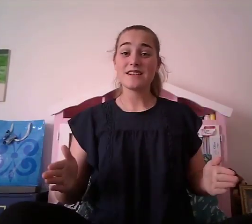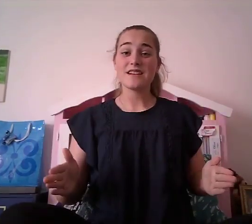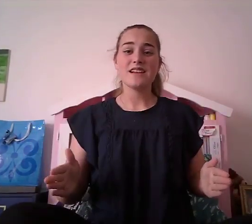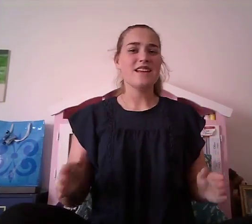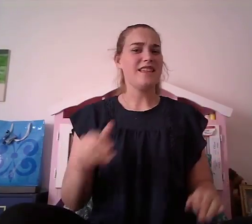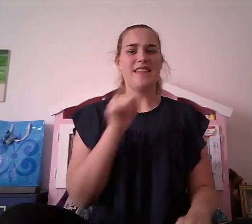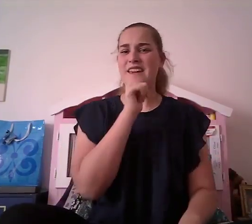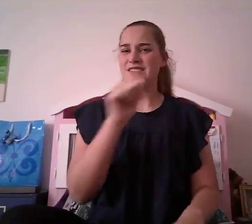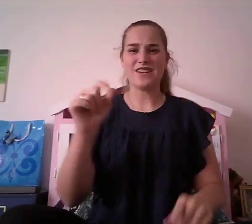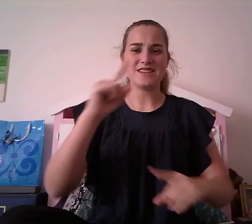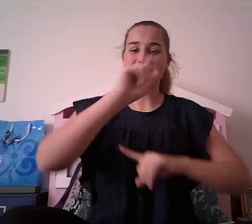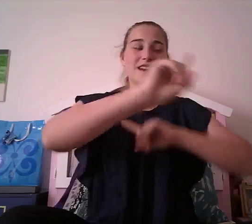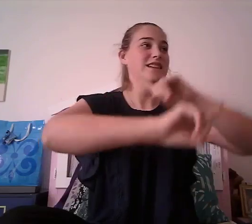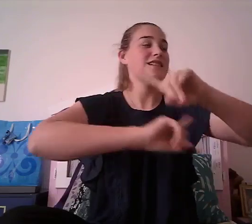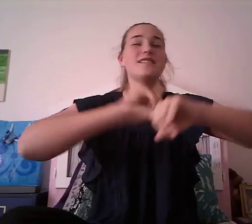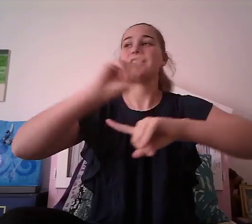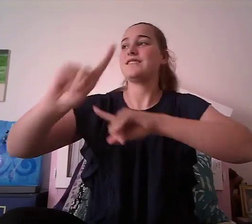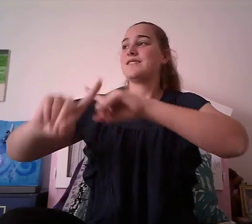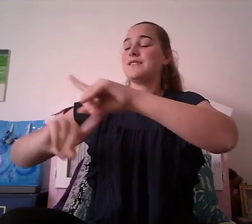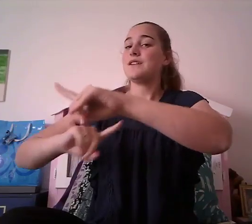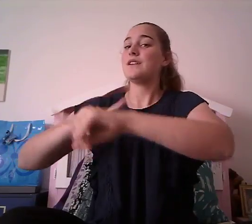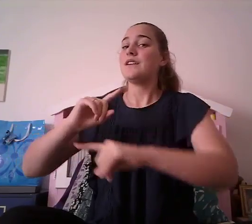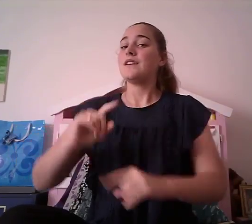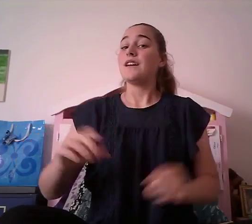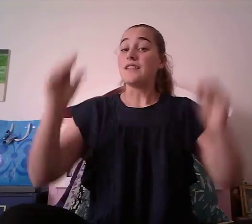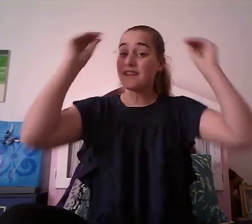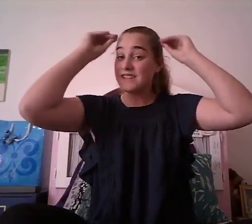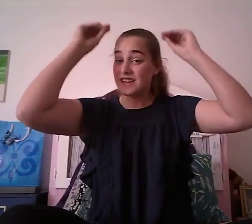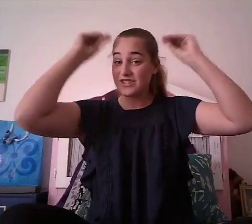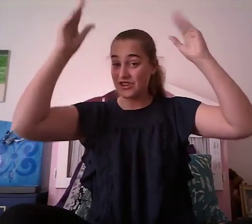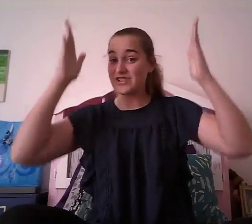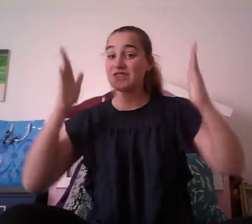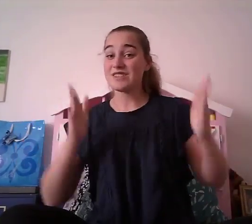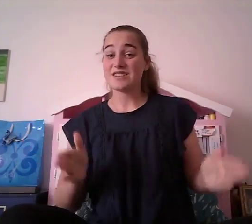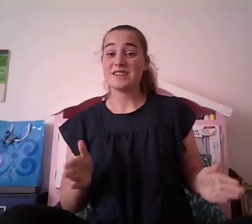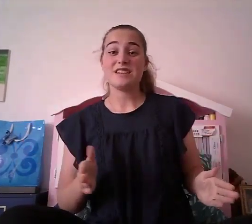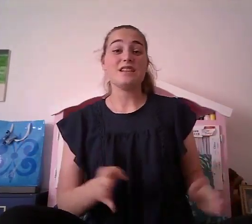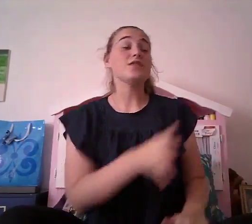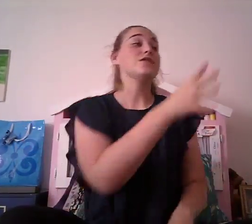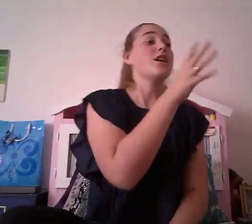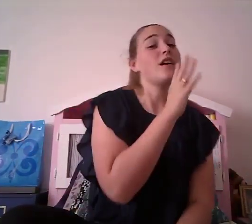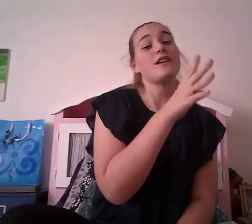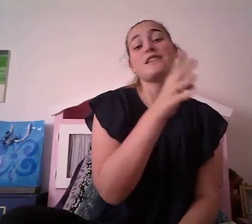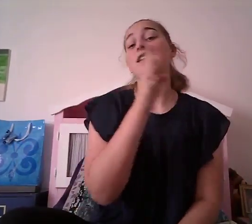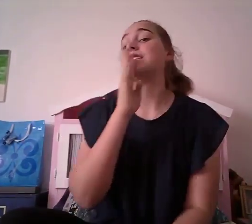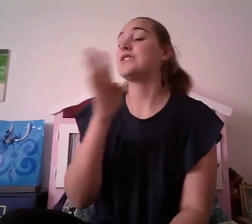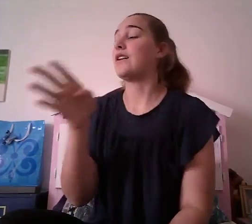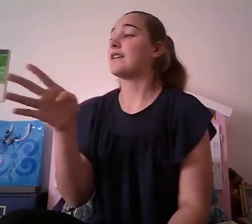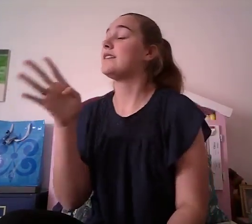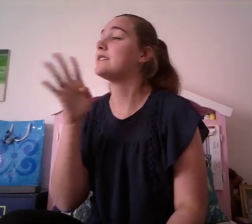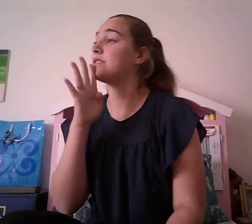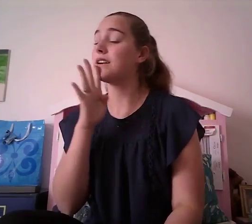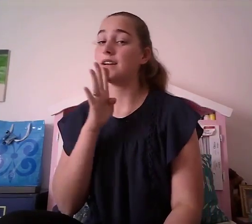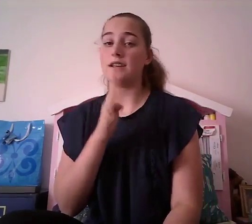they're not signing. The teachers, they're talking and talking and talking.